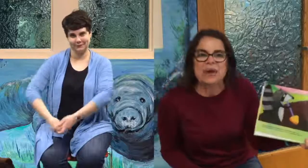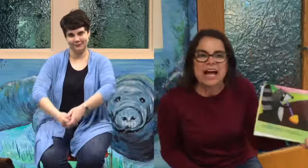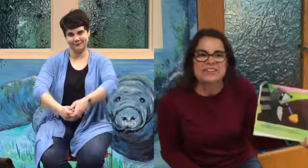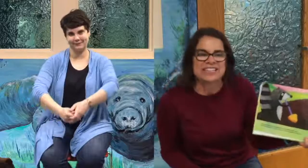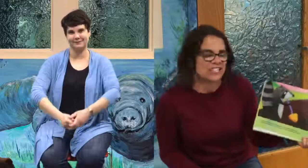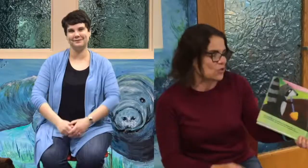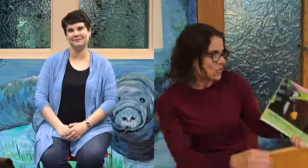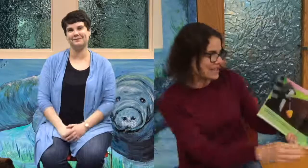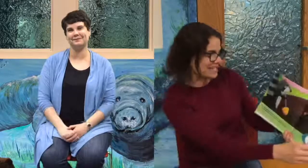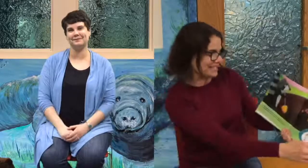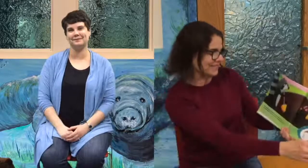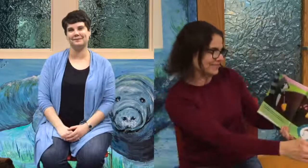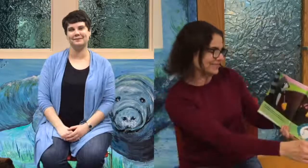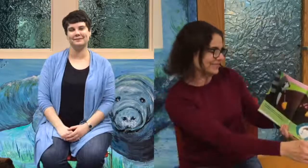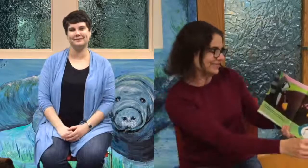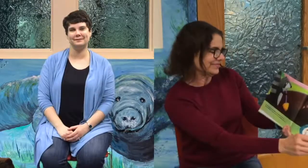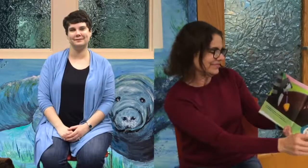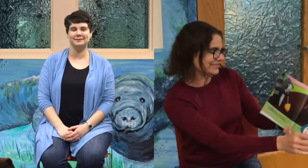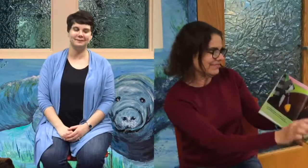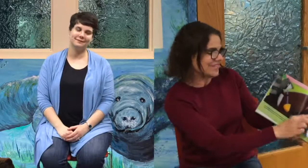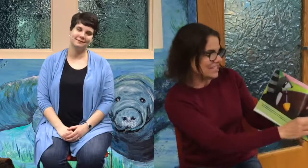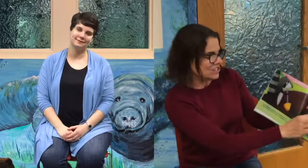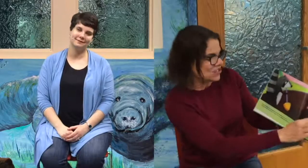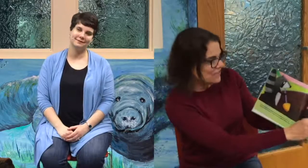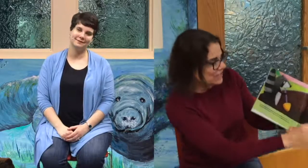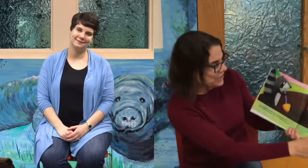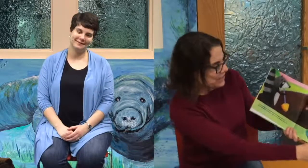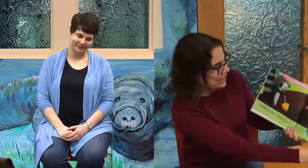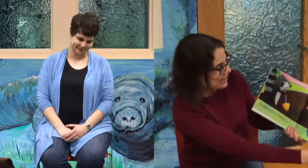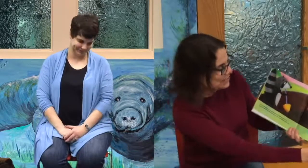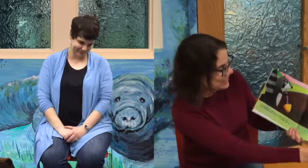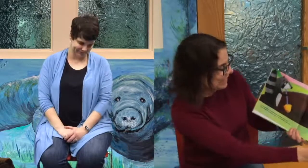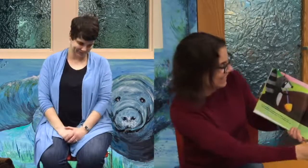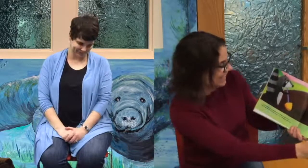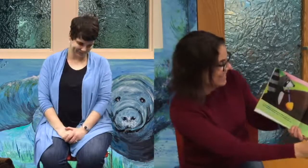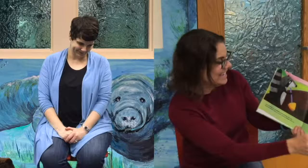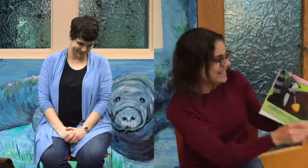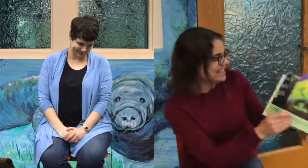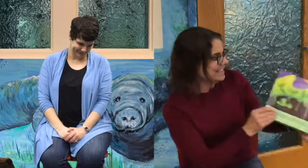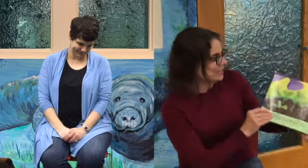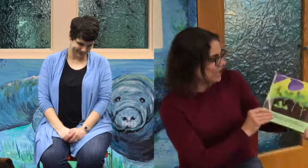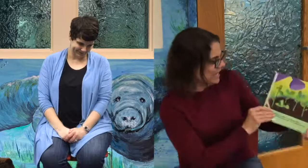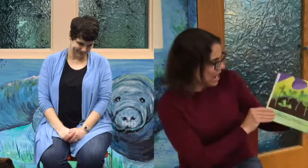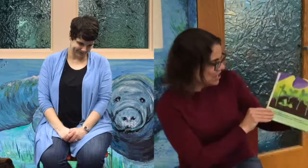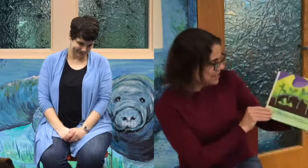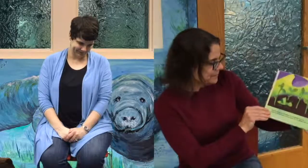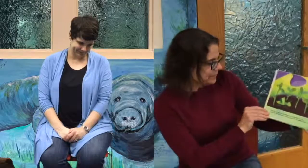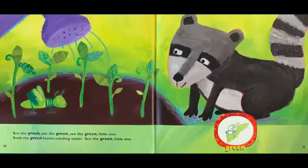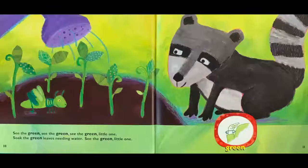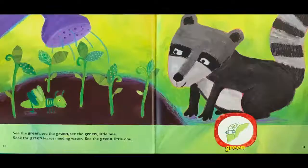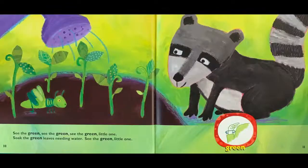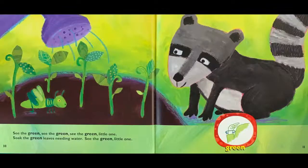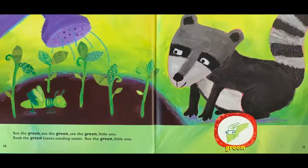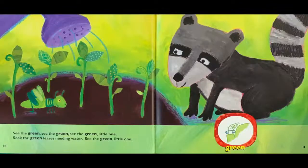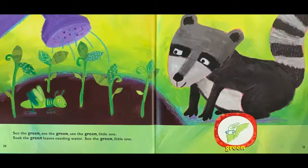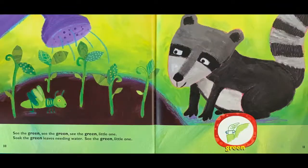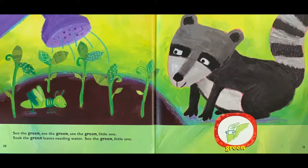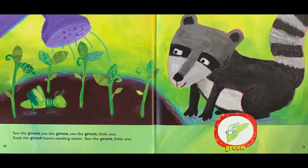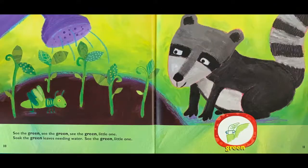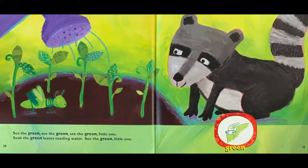brown, little one. See the shovel here with the raccoon? They're working hard. See the green,